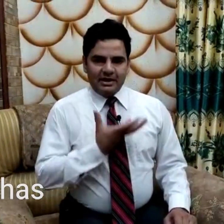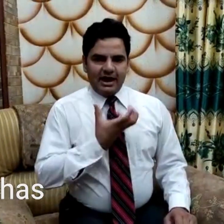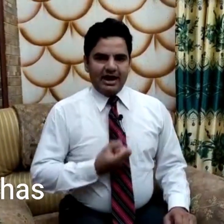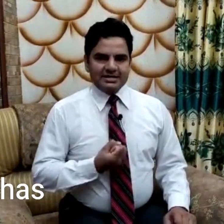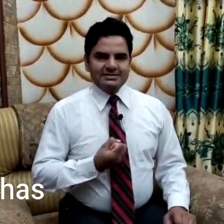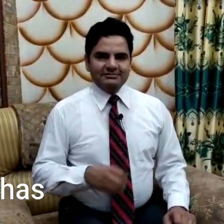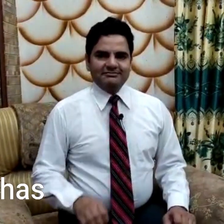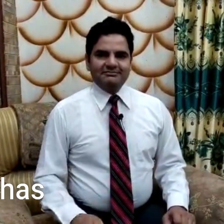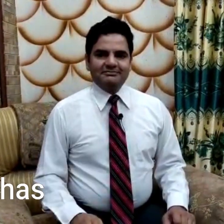has,